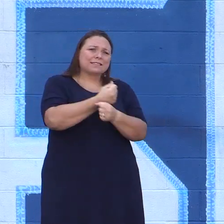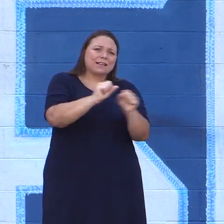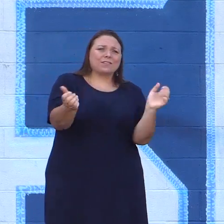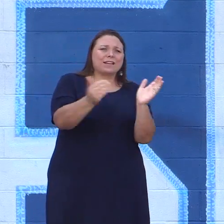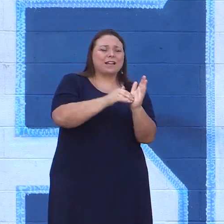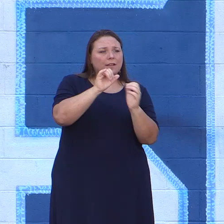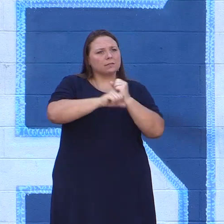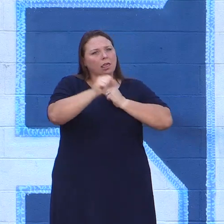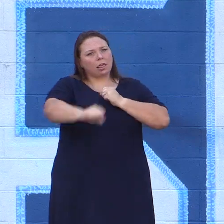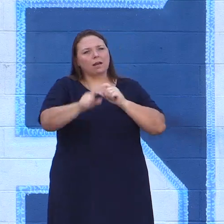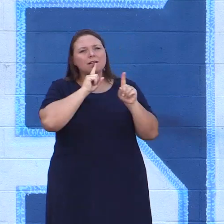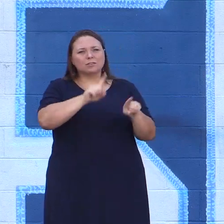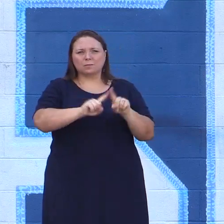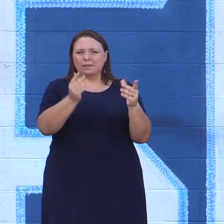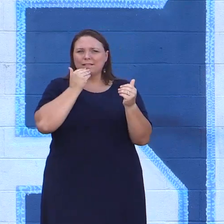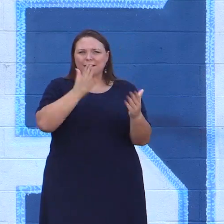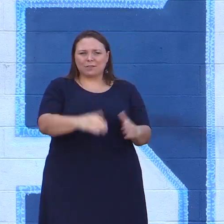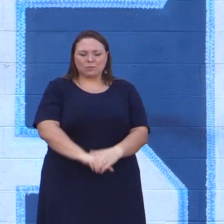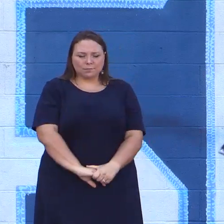a long answer, but thank you.